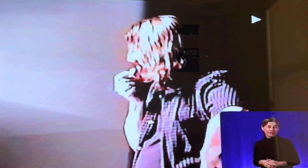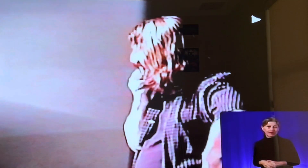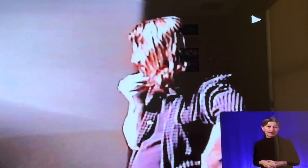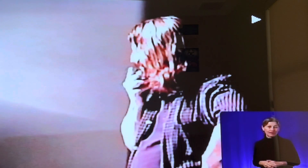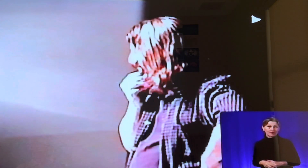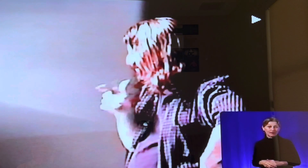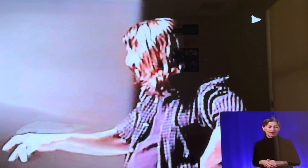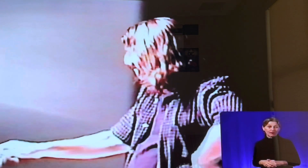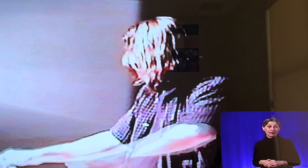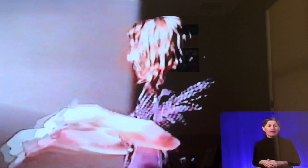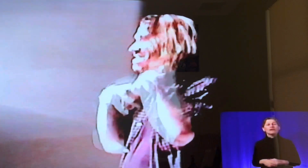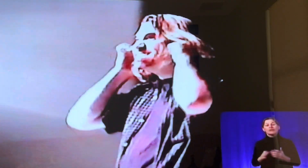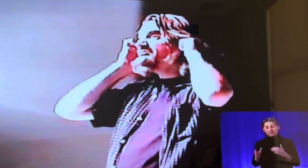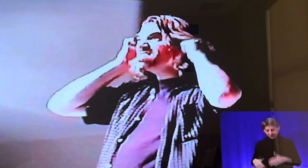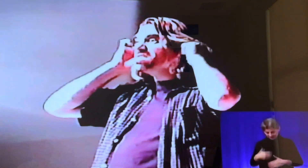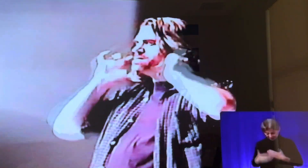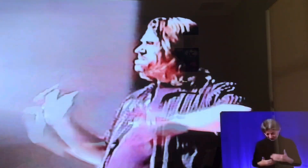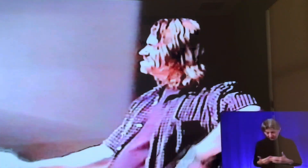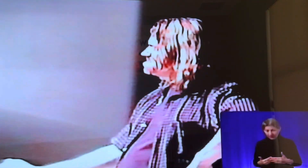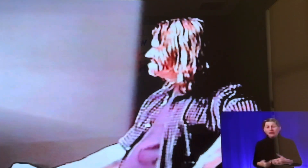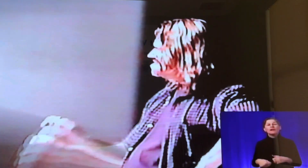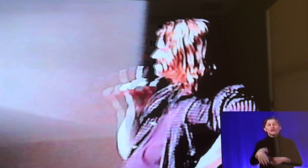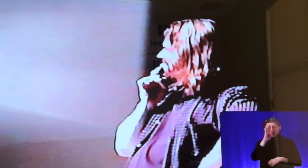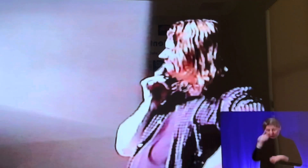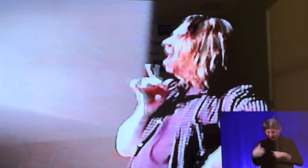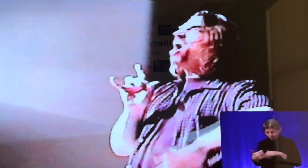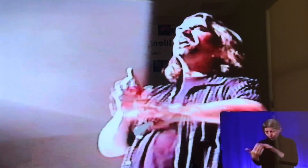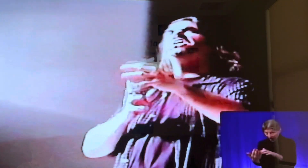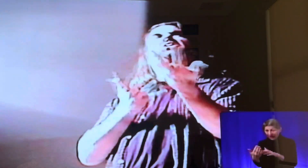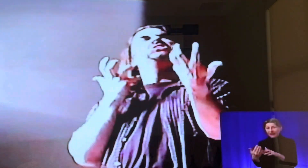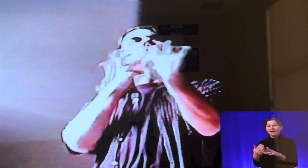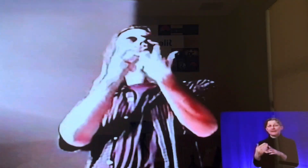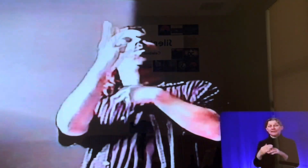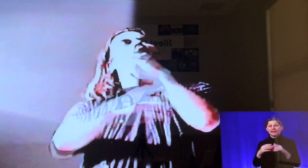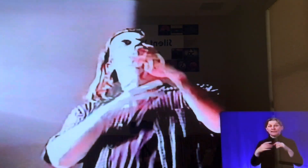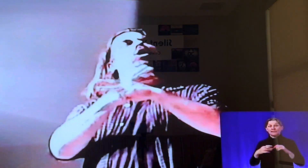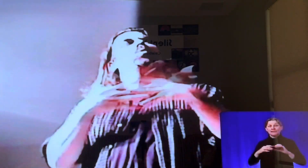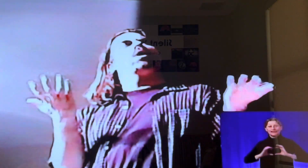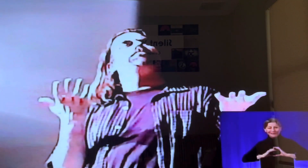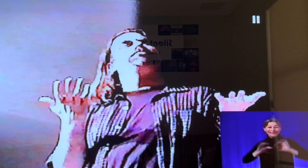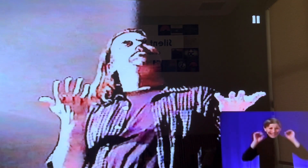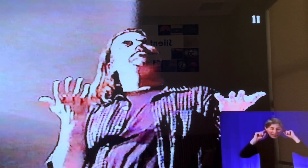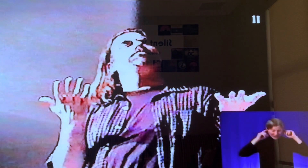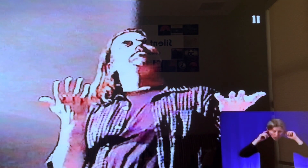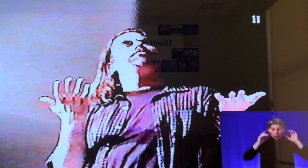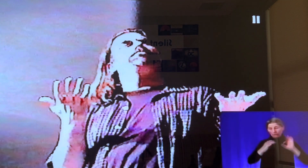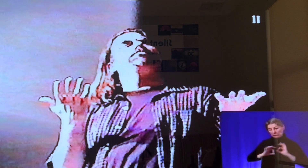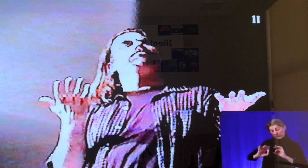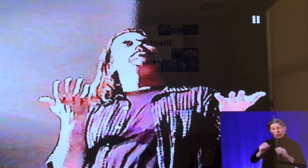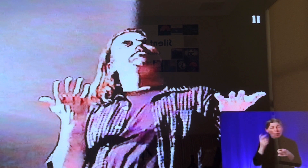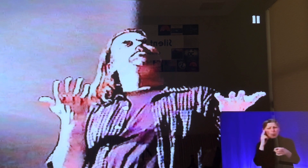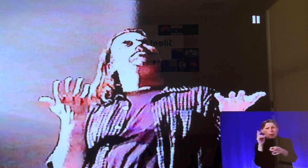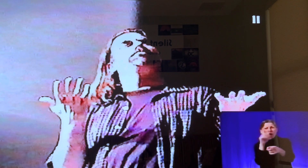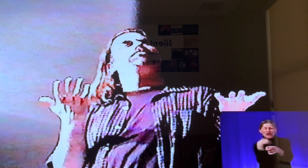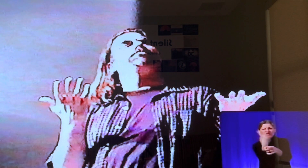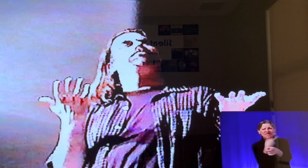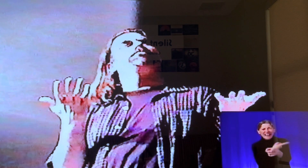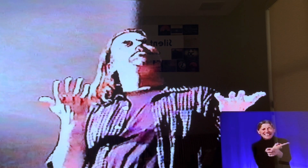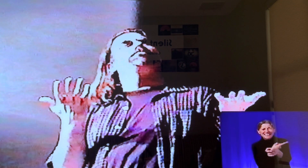Now he goes into direct address, and he does the stethoscope. And now watch his face here. He throws his chin